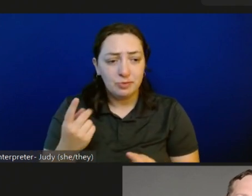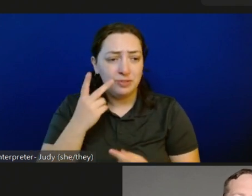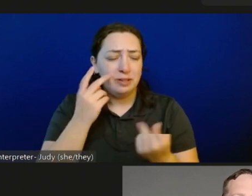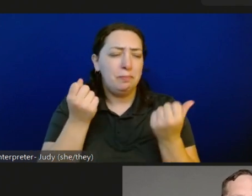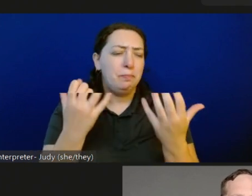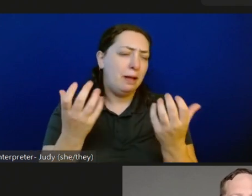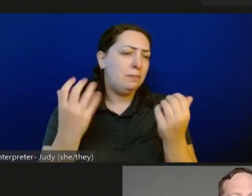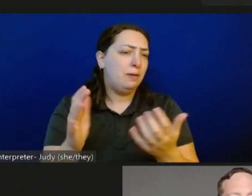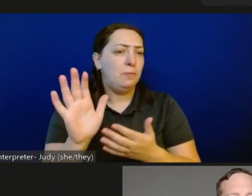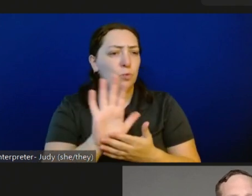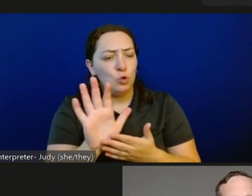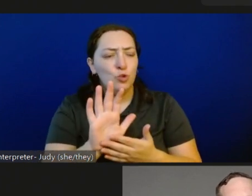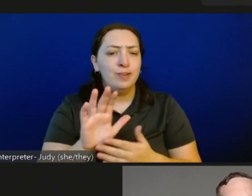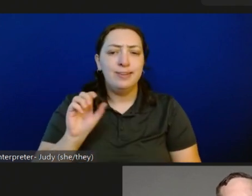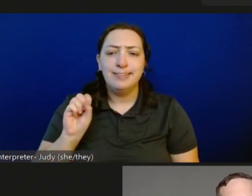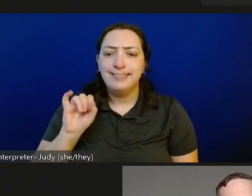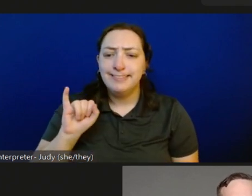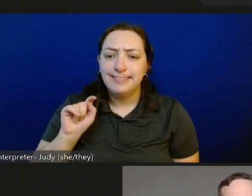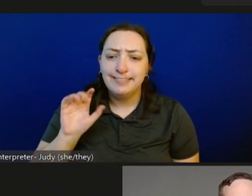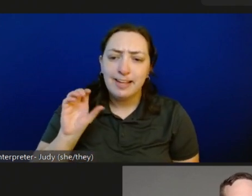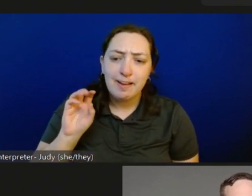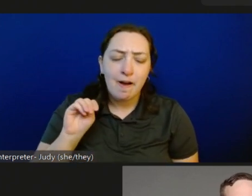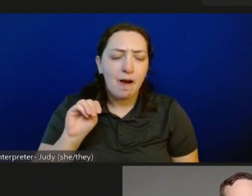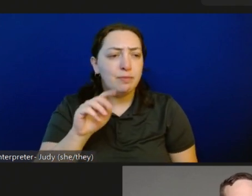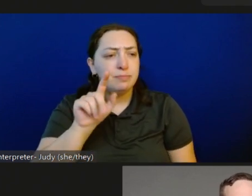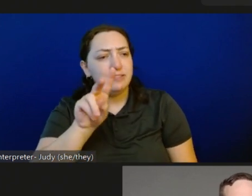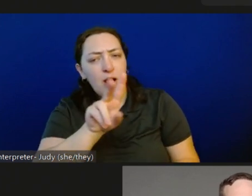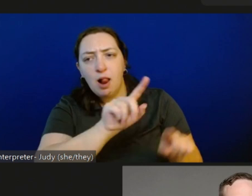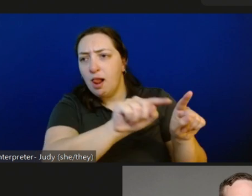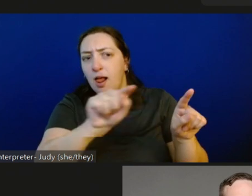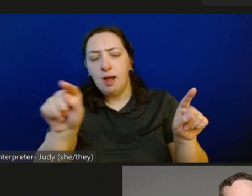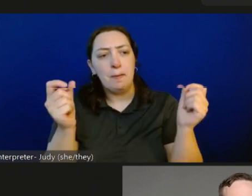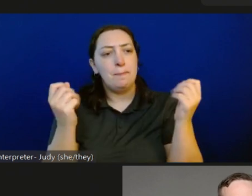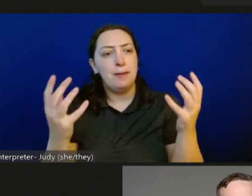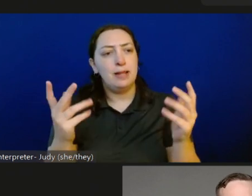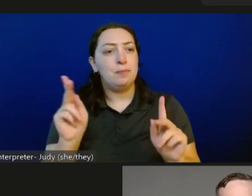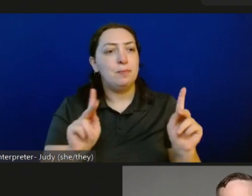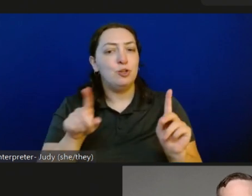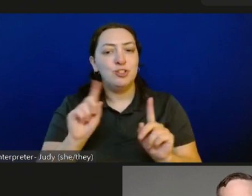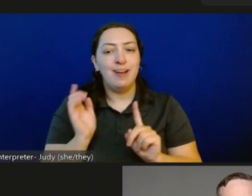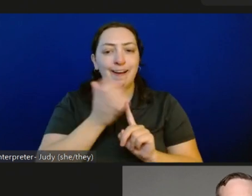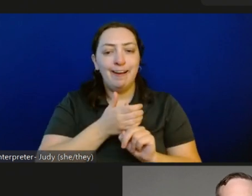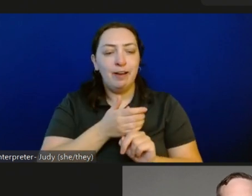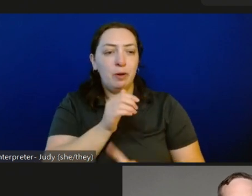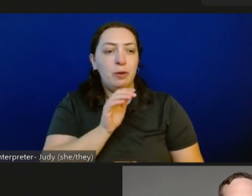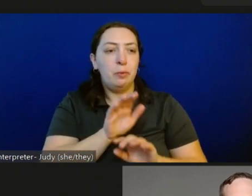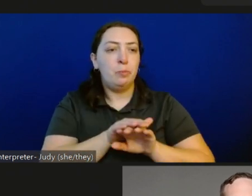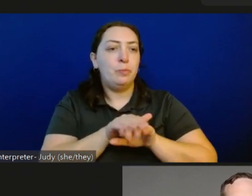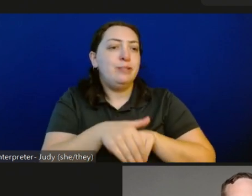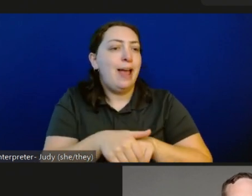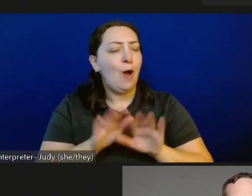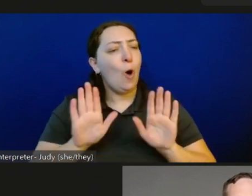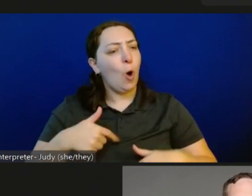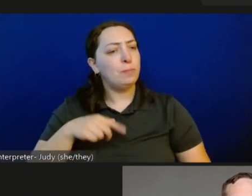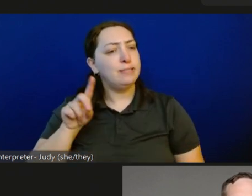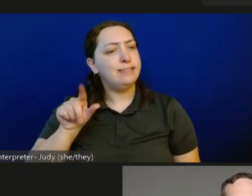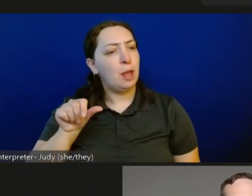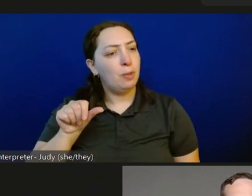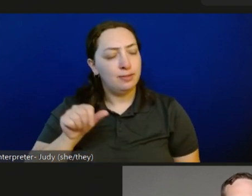sitcoms etc where um people are just playing the role of a disabled person and they they're not actually